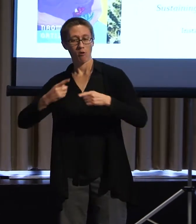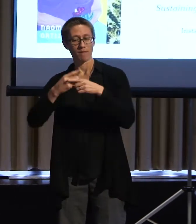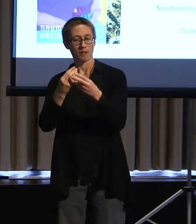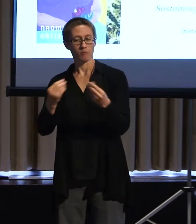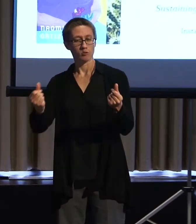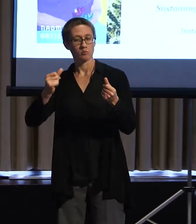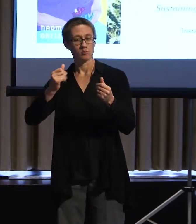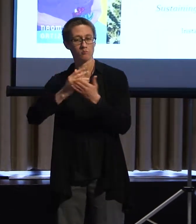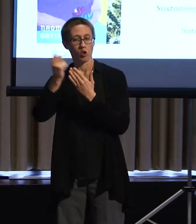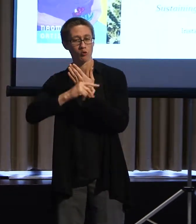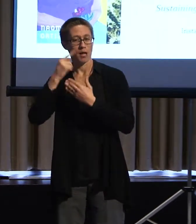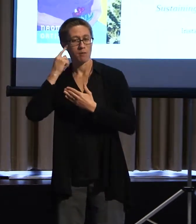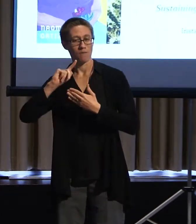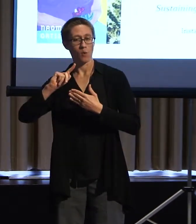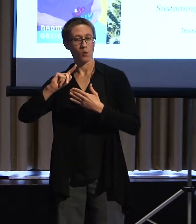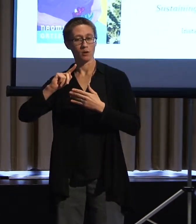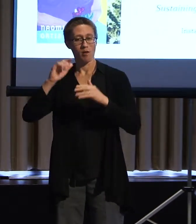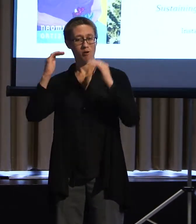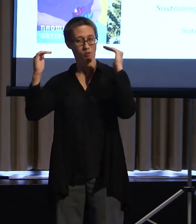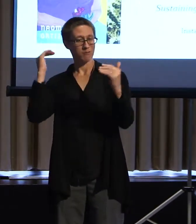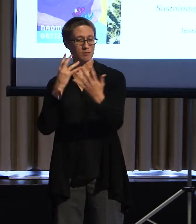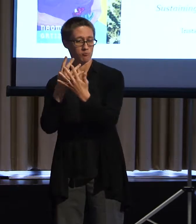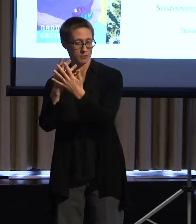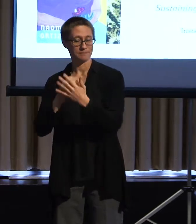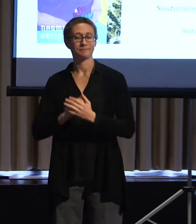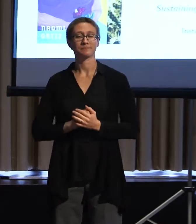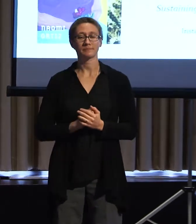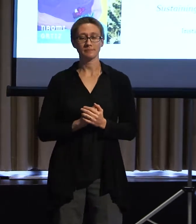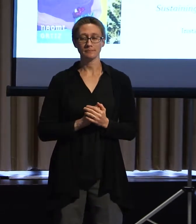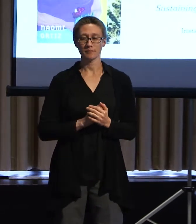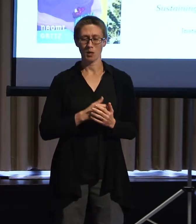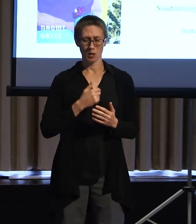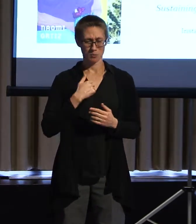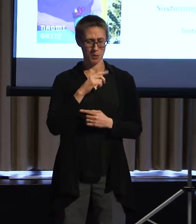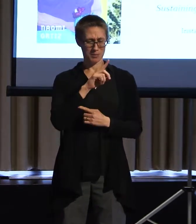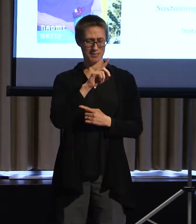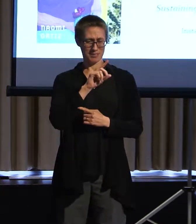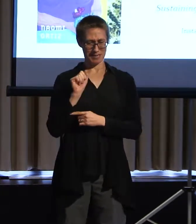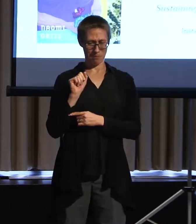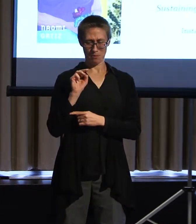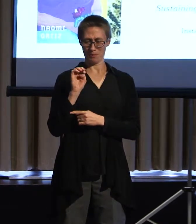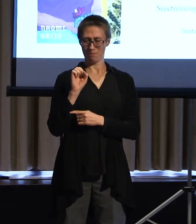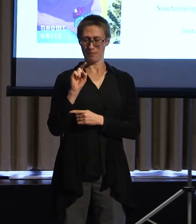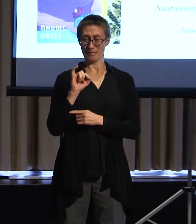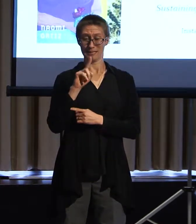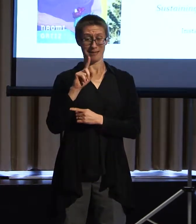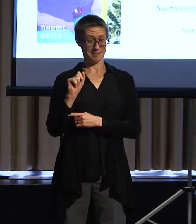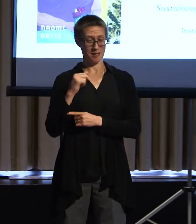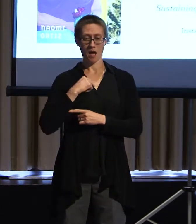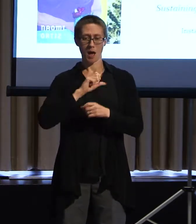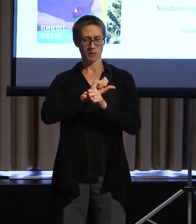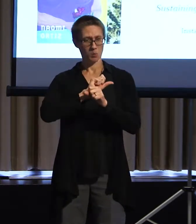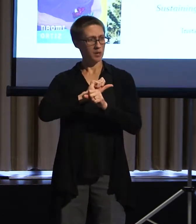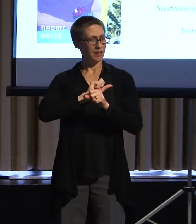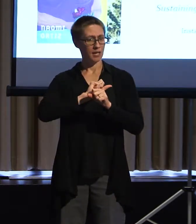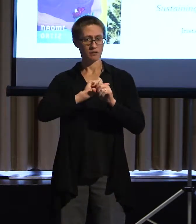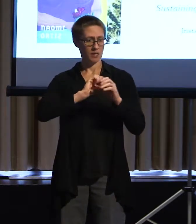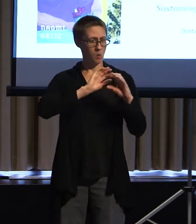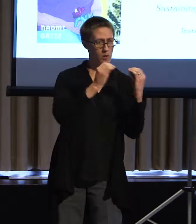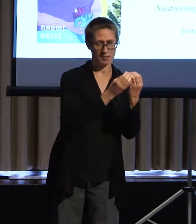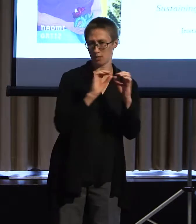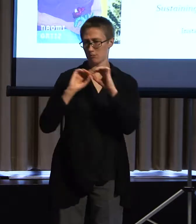I was a disabled mestiza trying to work in organizations where I was an exception to the rule, where who I was